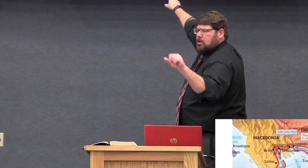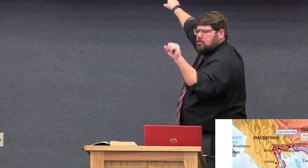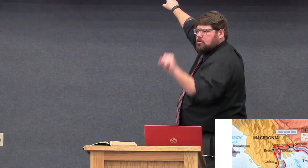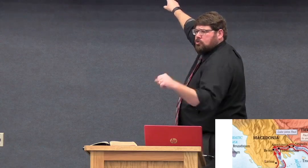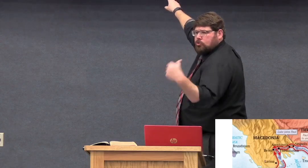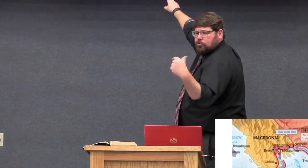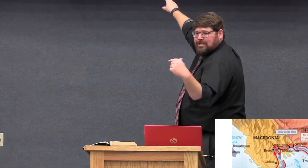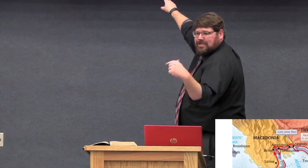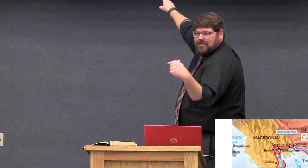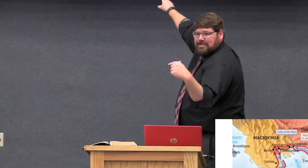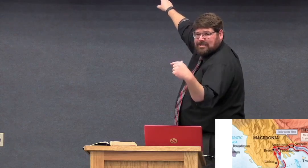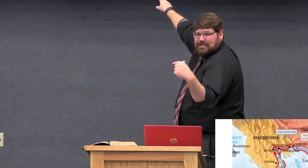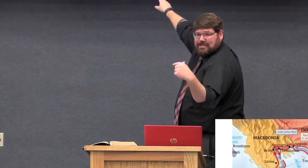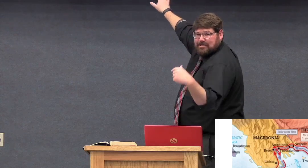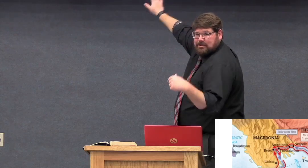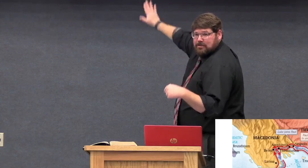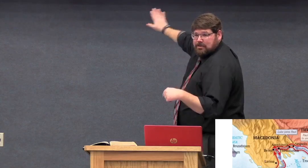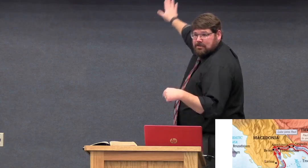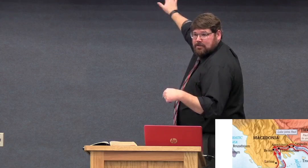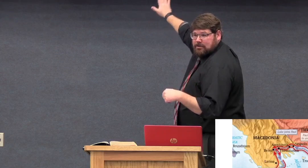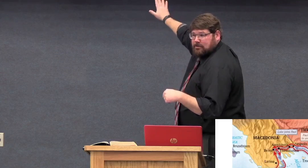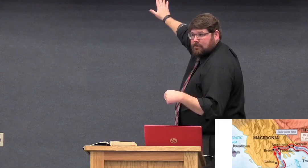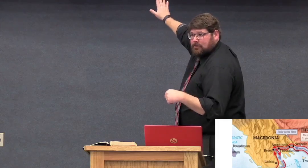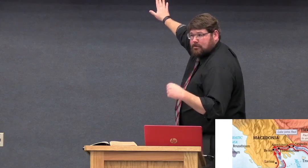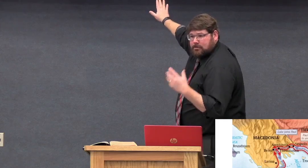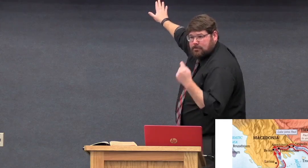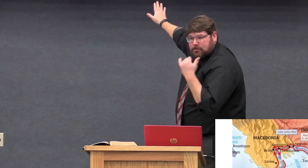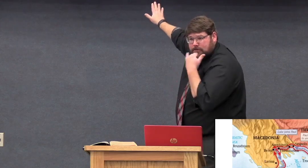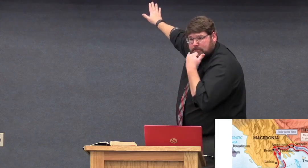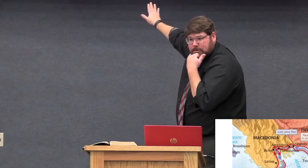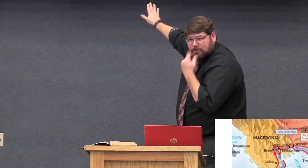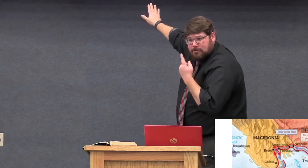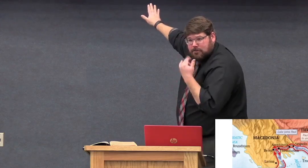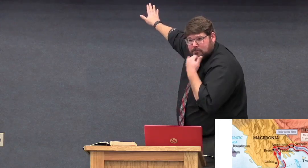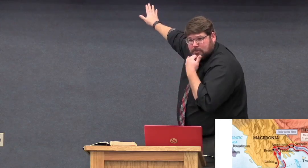Achaia, the green on the map in the south.